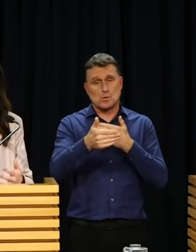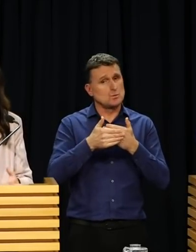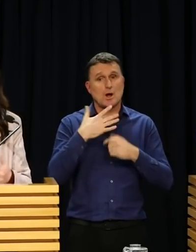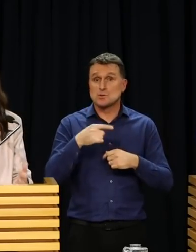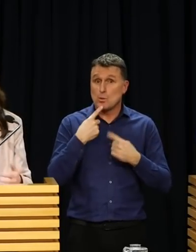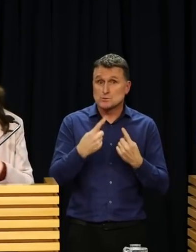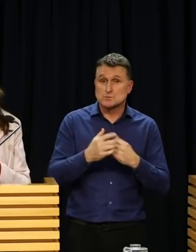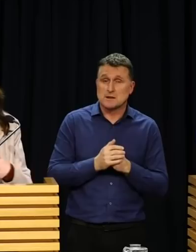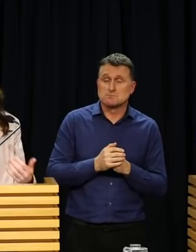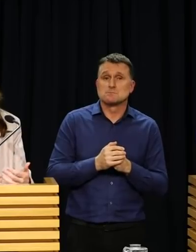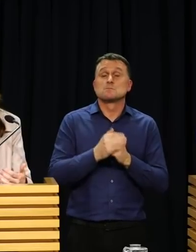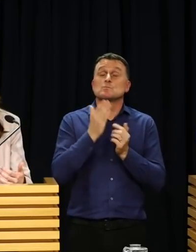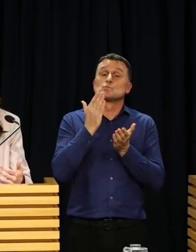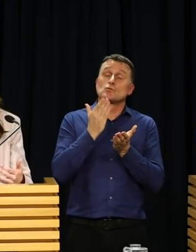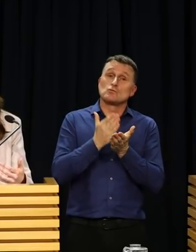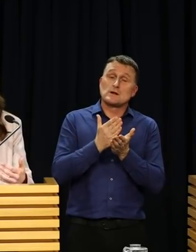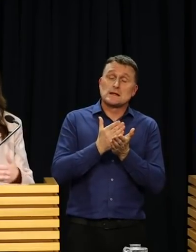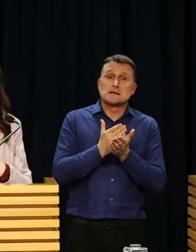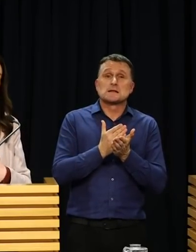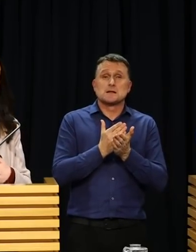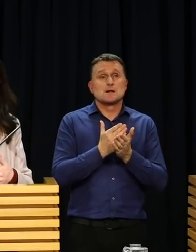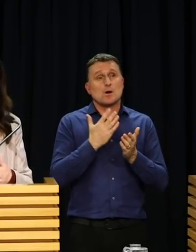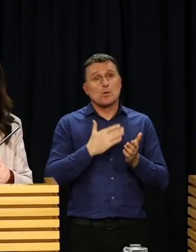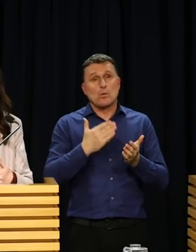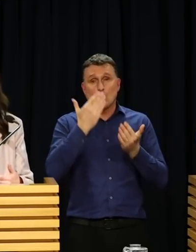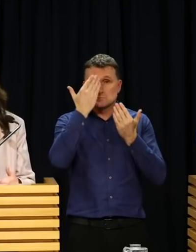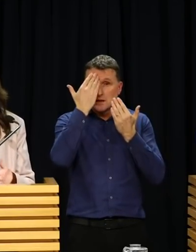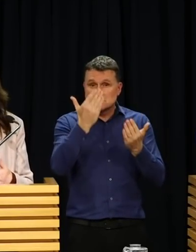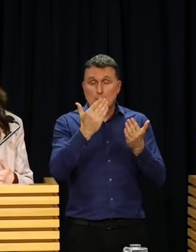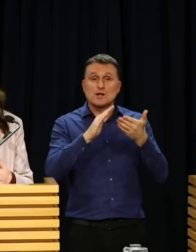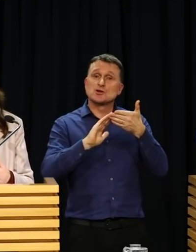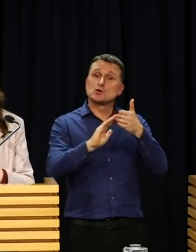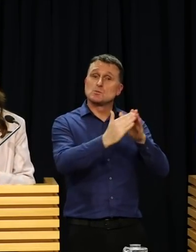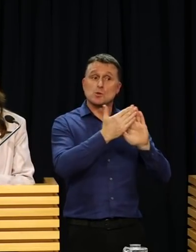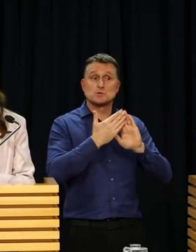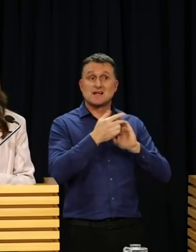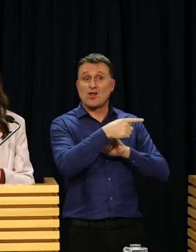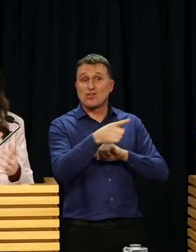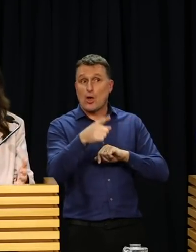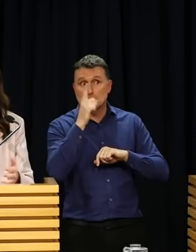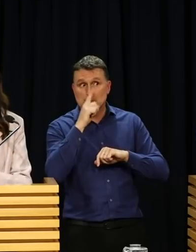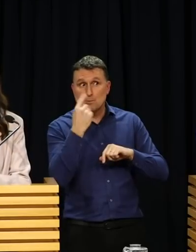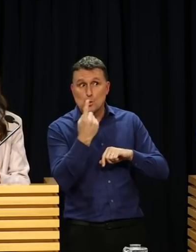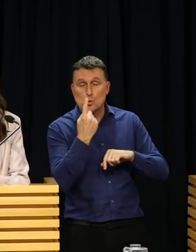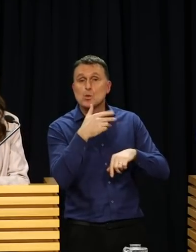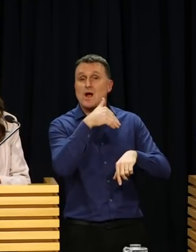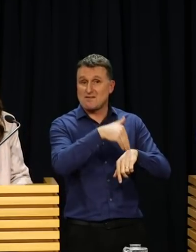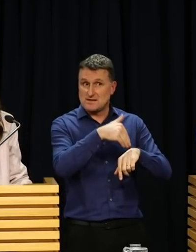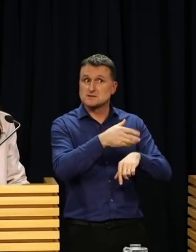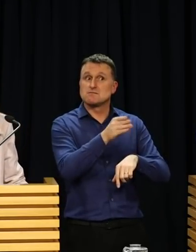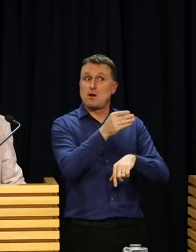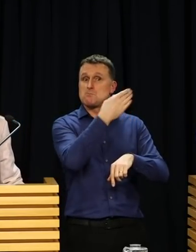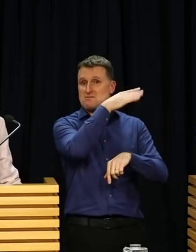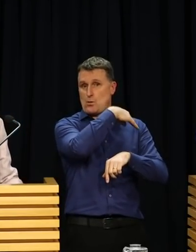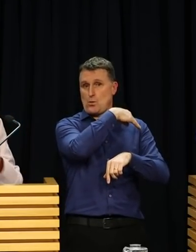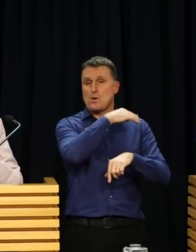And it's very much directly about acknowledging the community and those affected. So I'll spare a bit of that detail for that